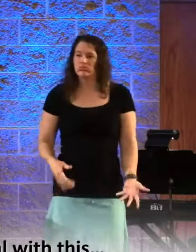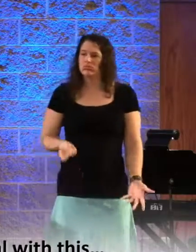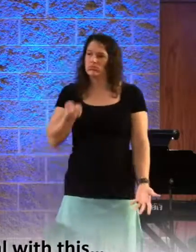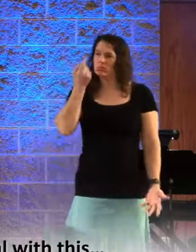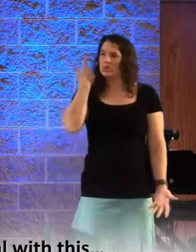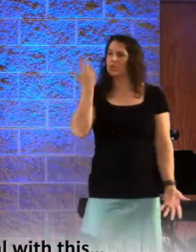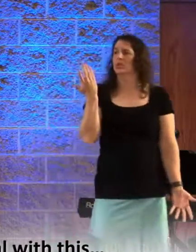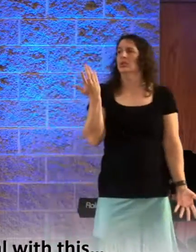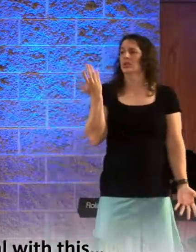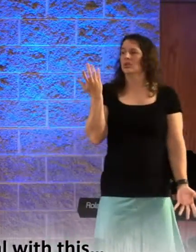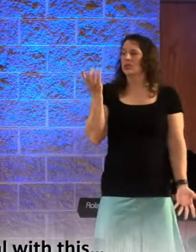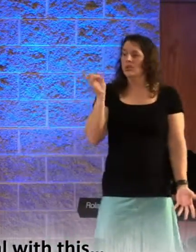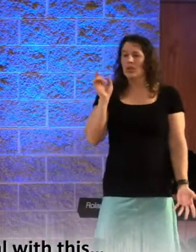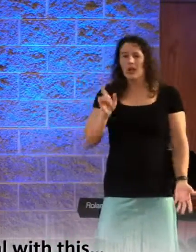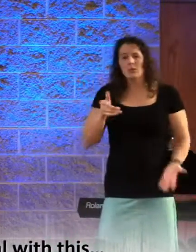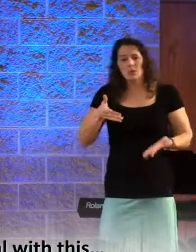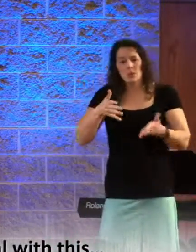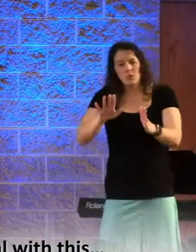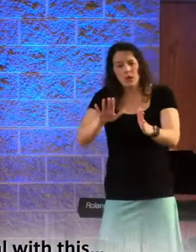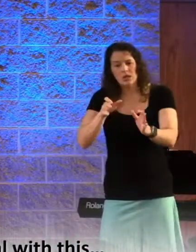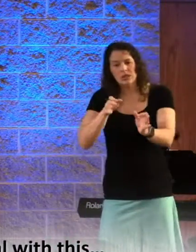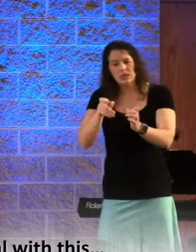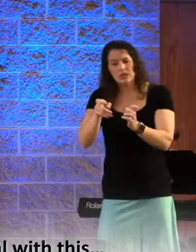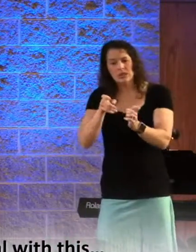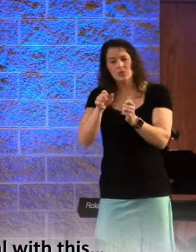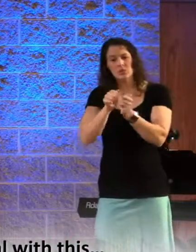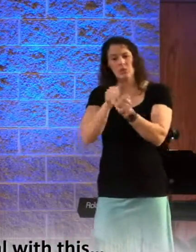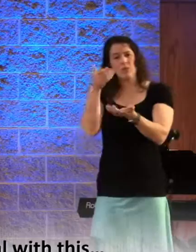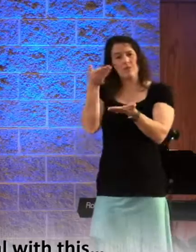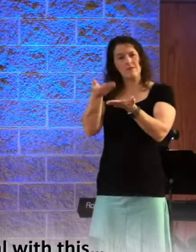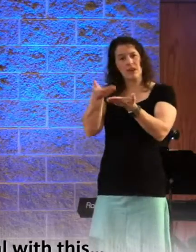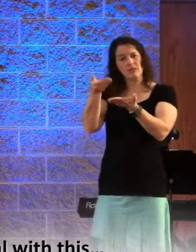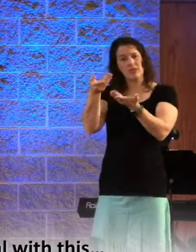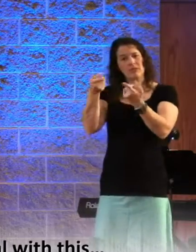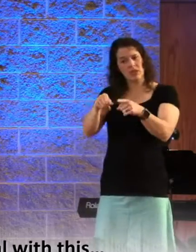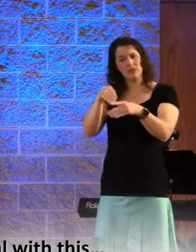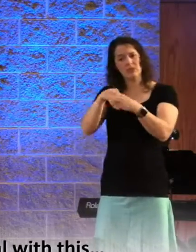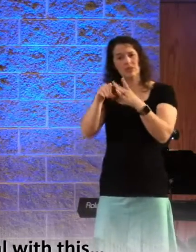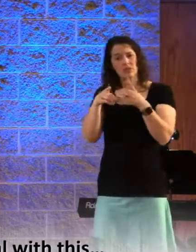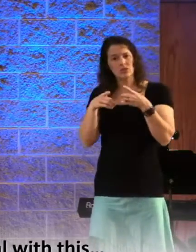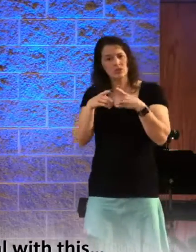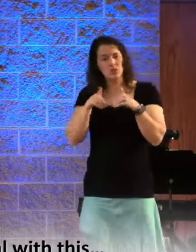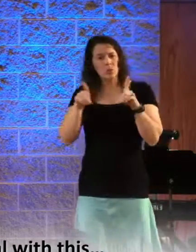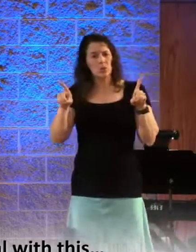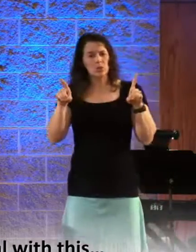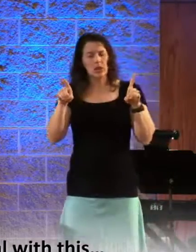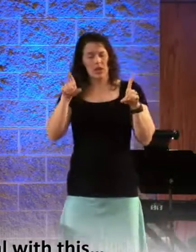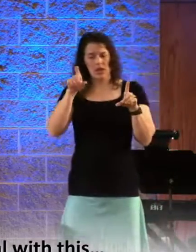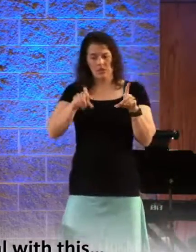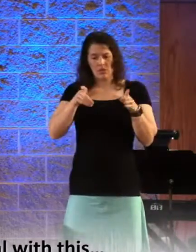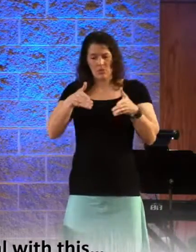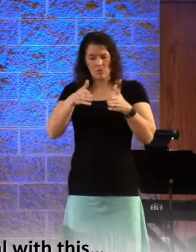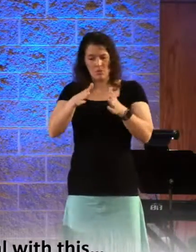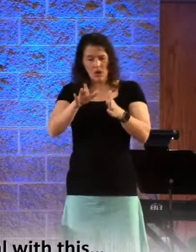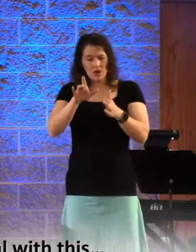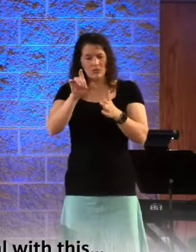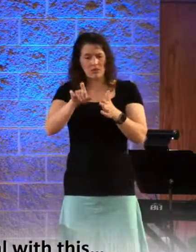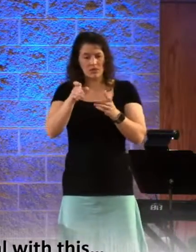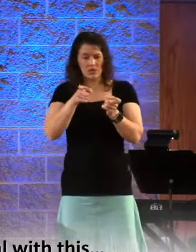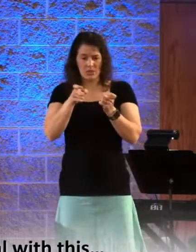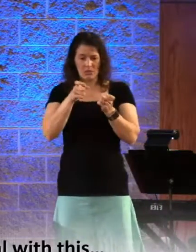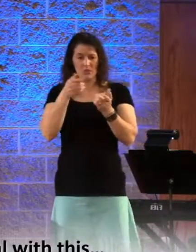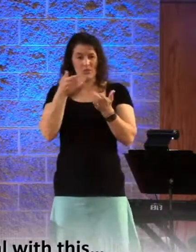with the factuality of divorce. There's got to be a way that we can deal with the reality of